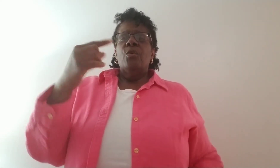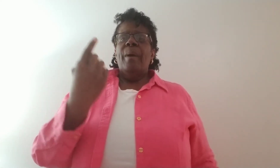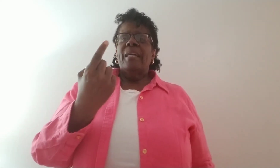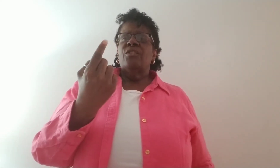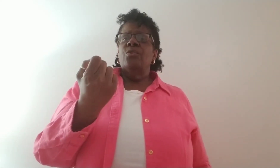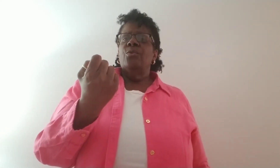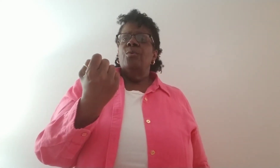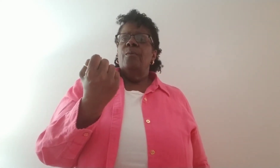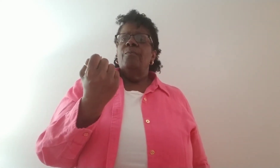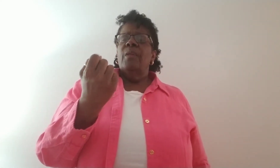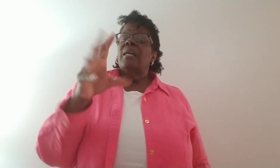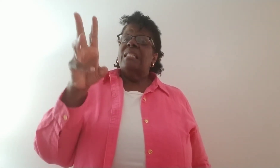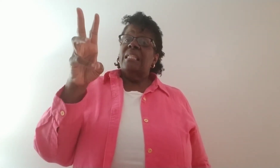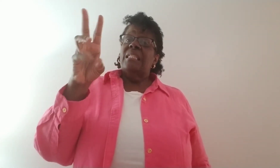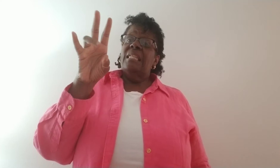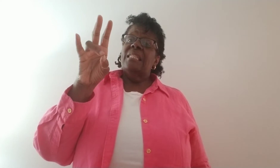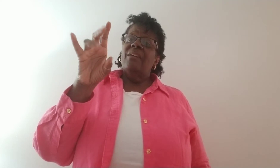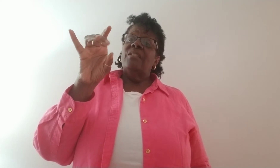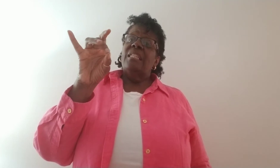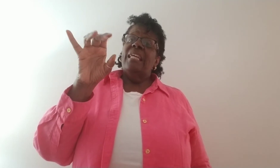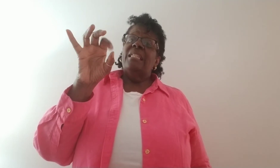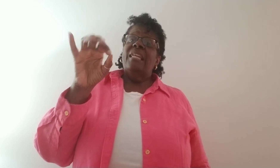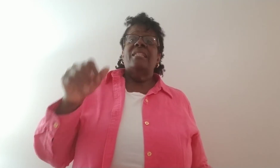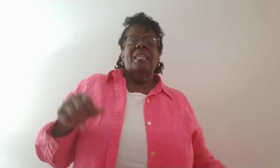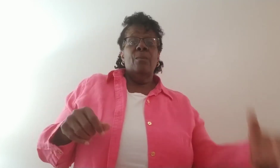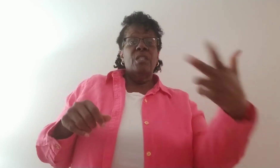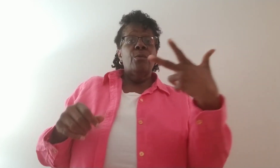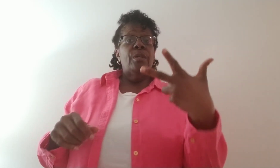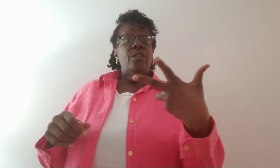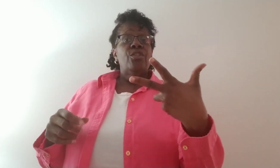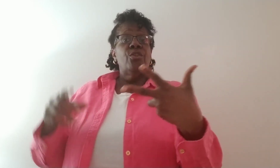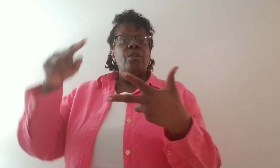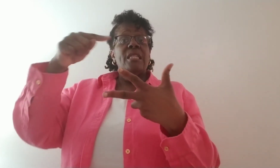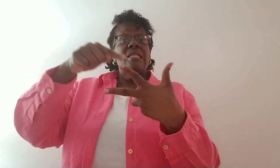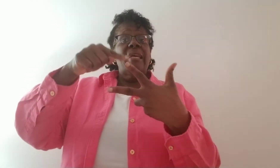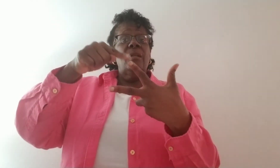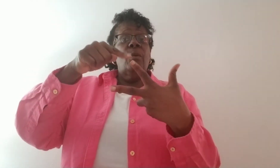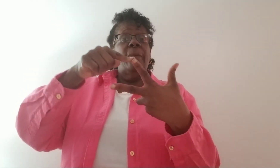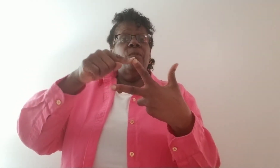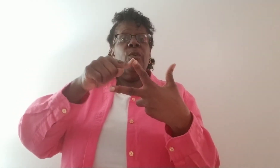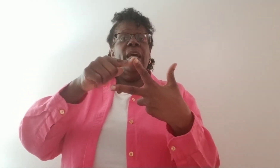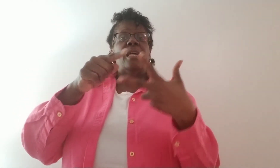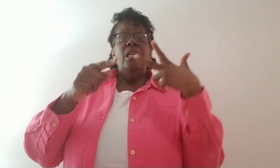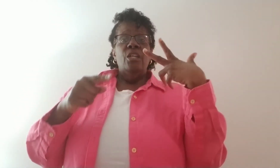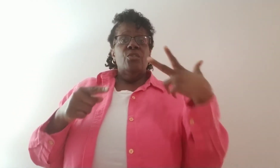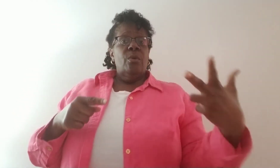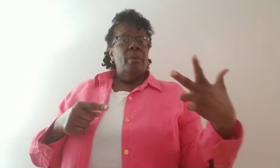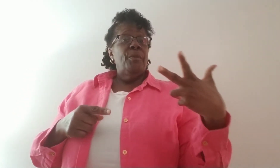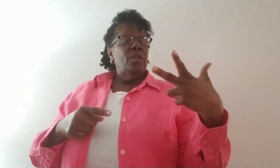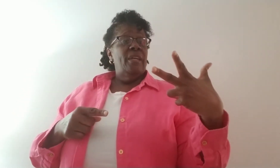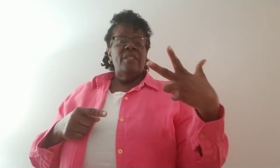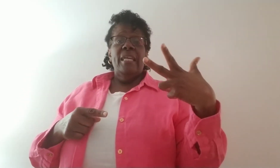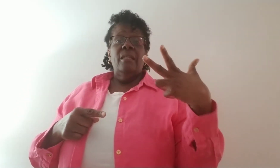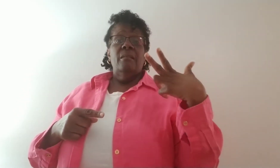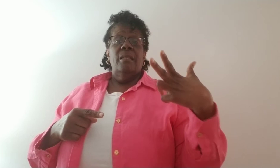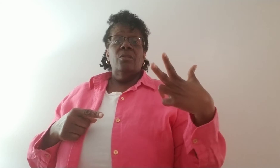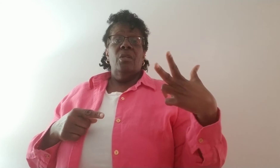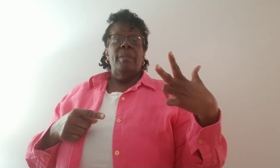back to 16, 17, 18, 19. And I was getting ready to show you the second way, okay? So remember, your left hand is going to be like